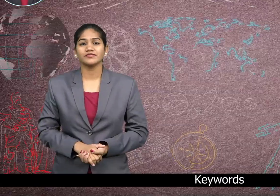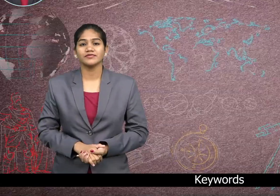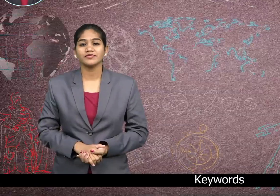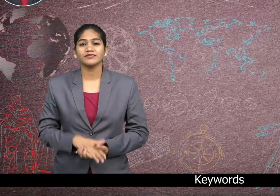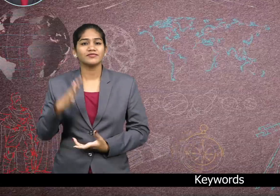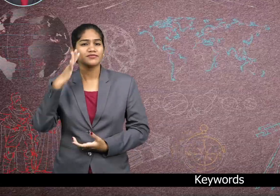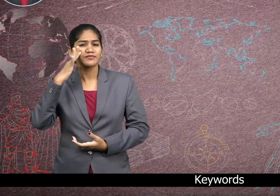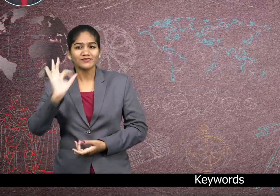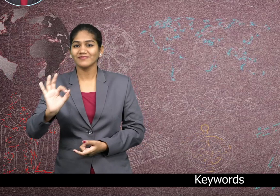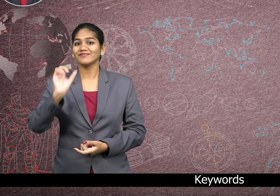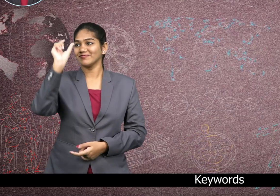Keywords: